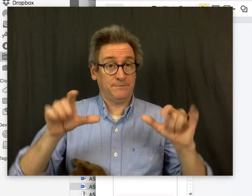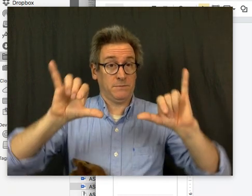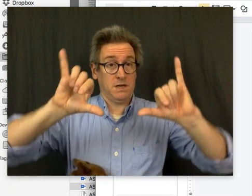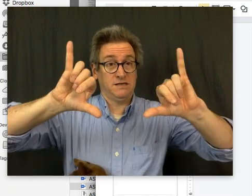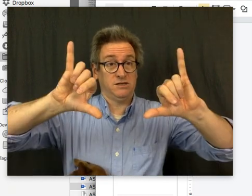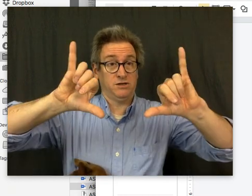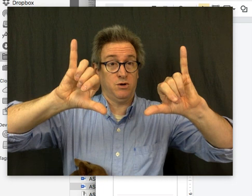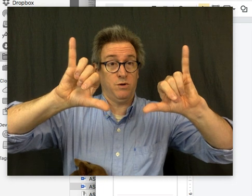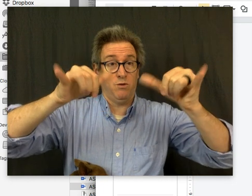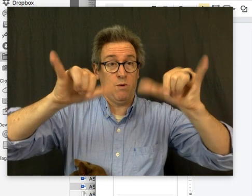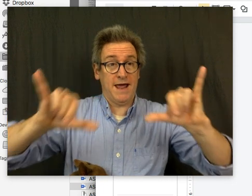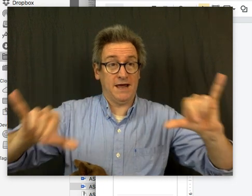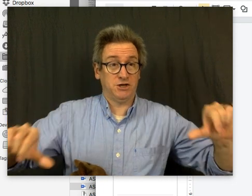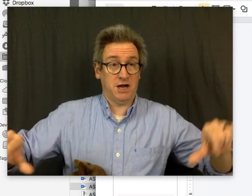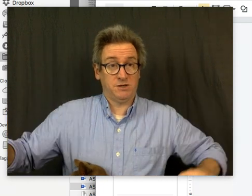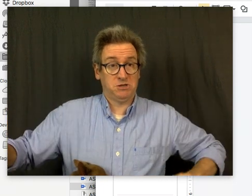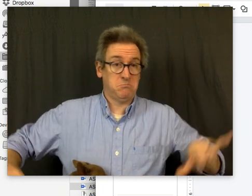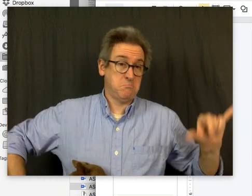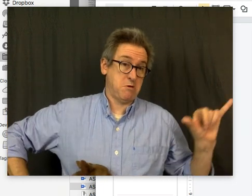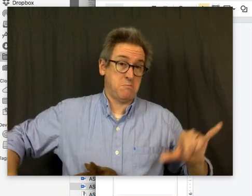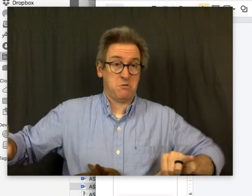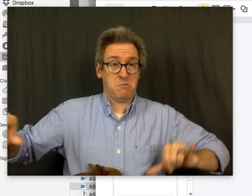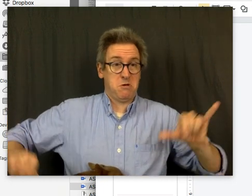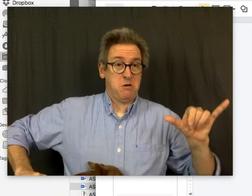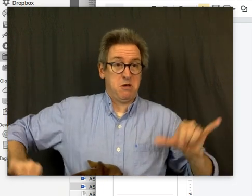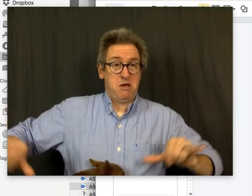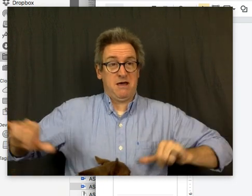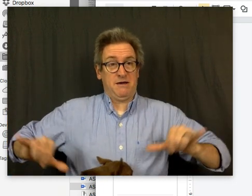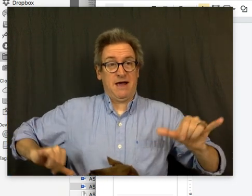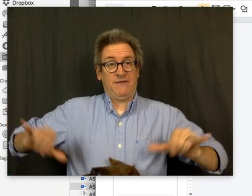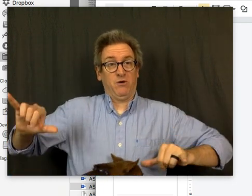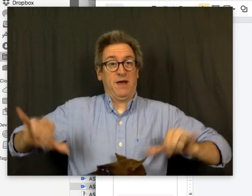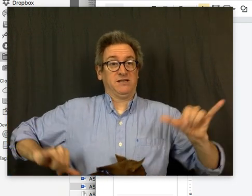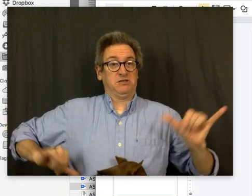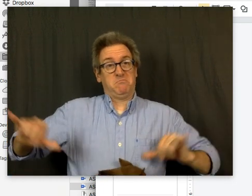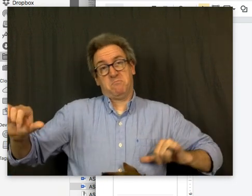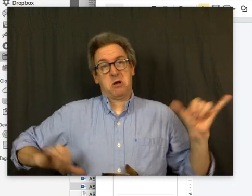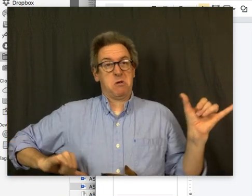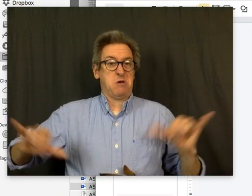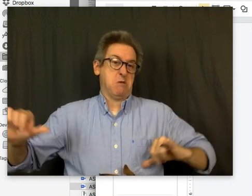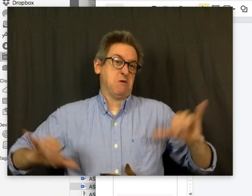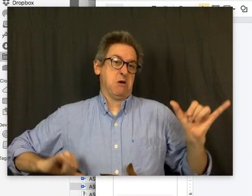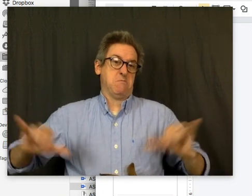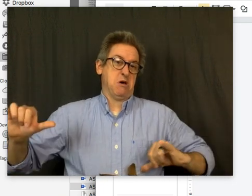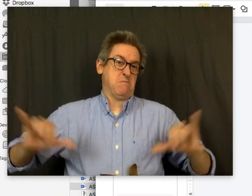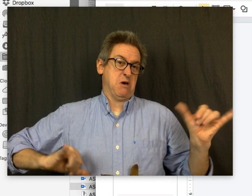boasting, is also with the Y hand shapes at the waist.